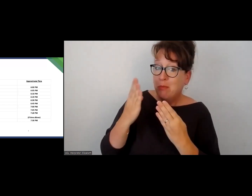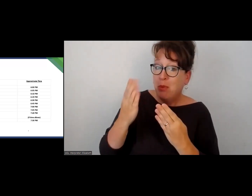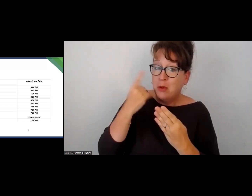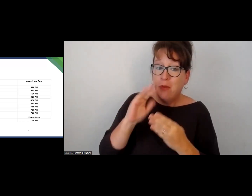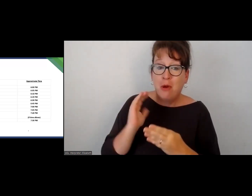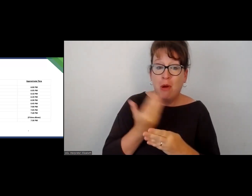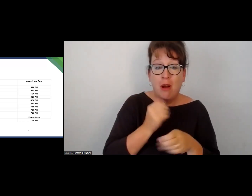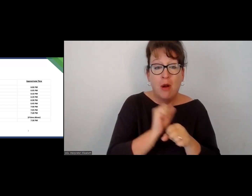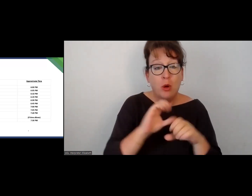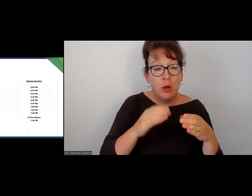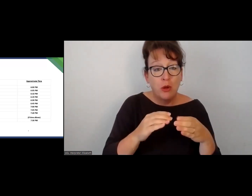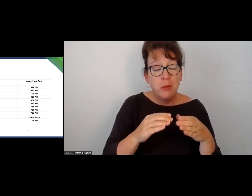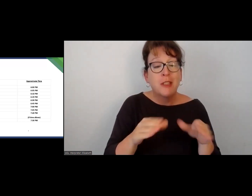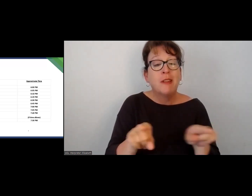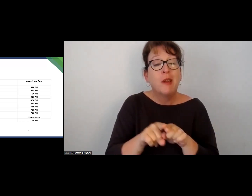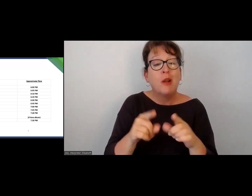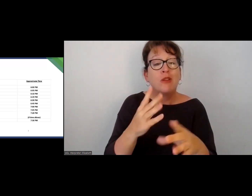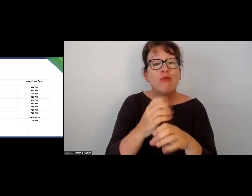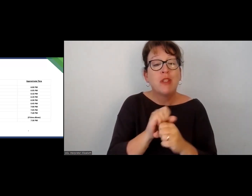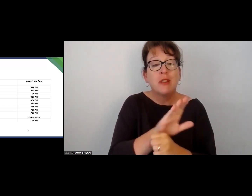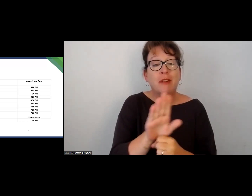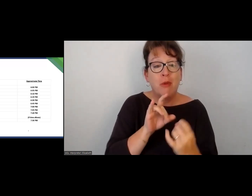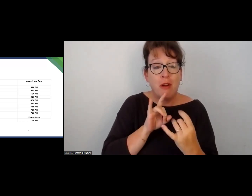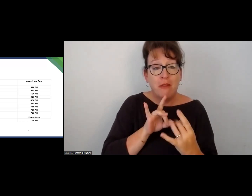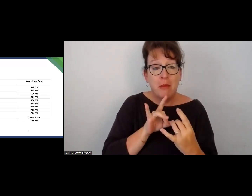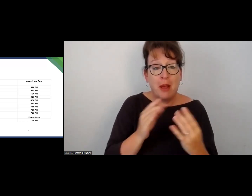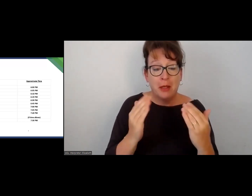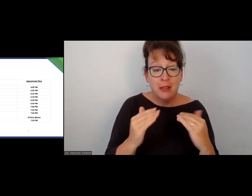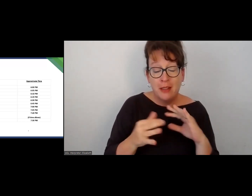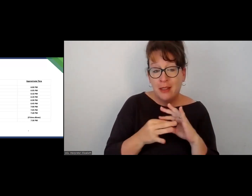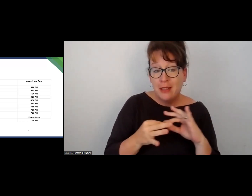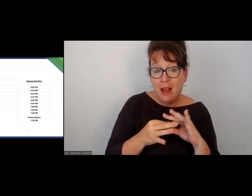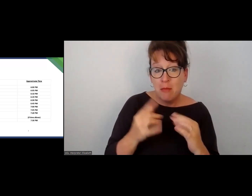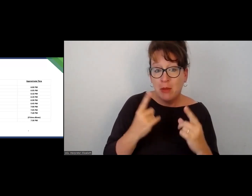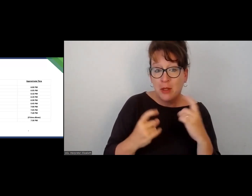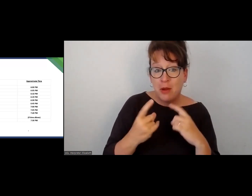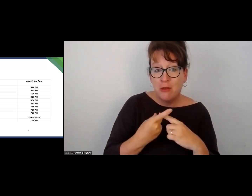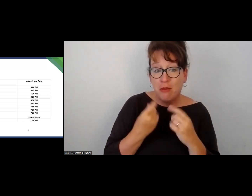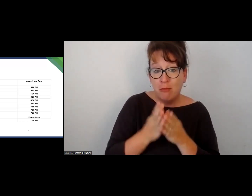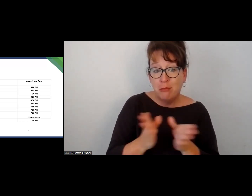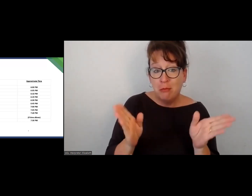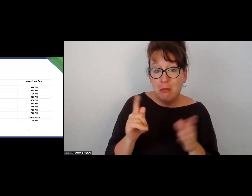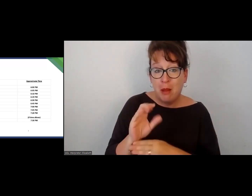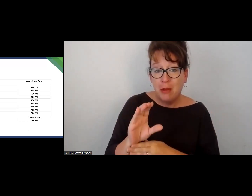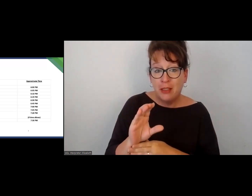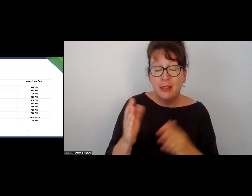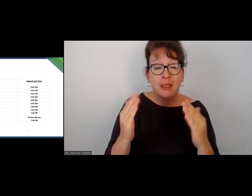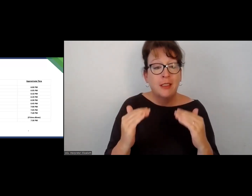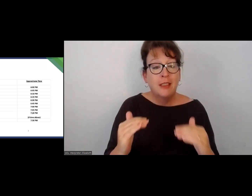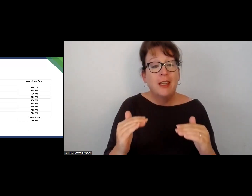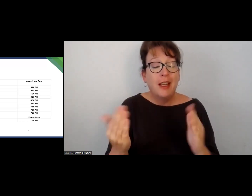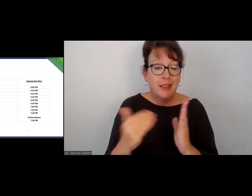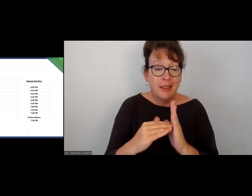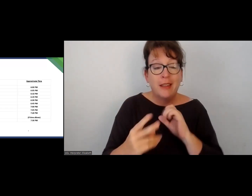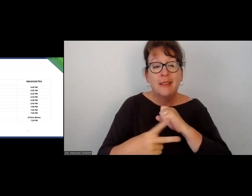the feedback of the council members. Then we'll take comments and questions again from the public with a little bit of time for us to,